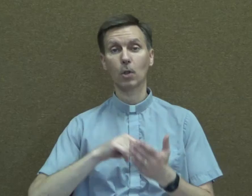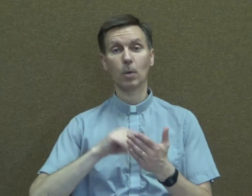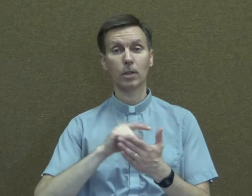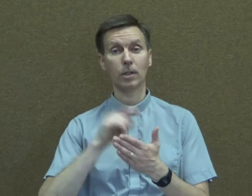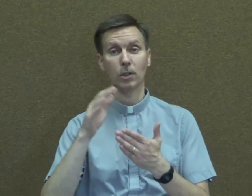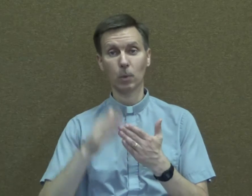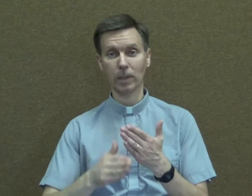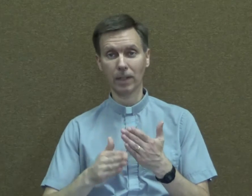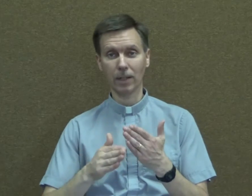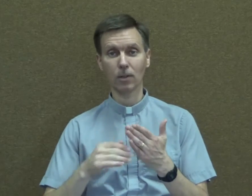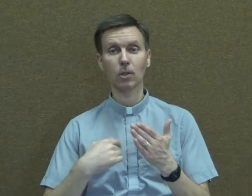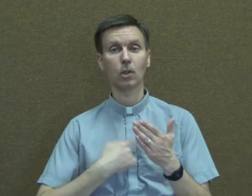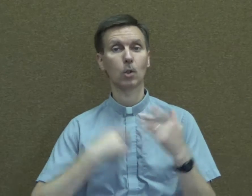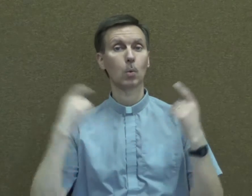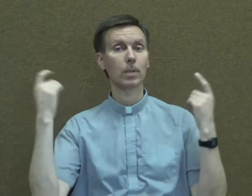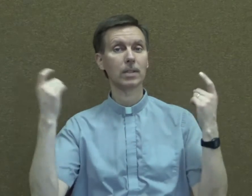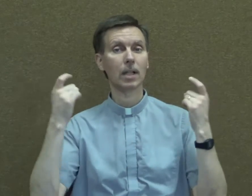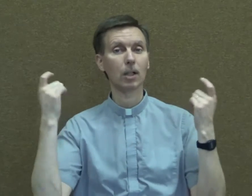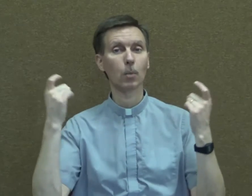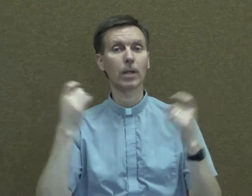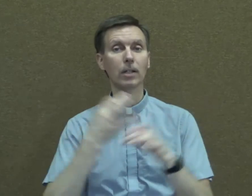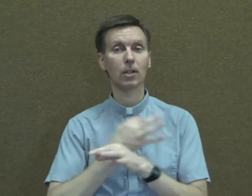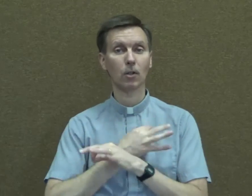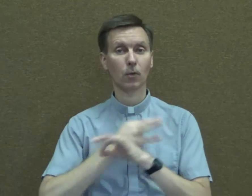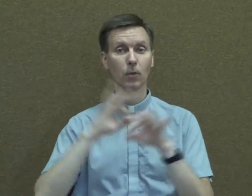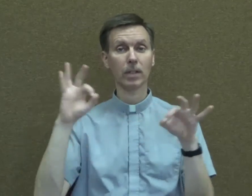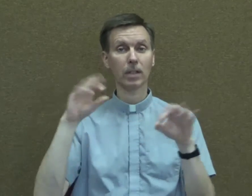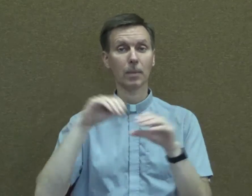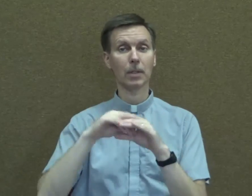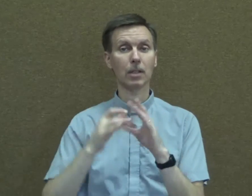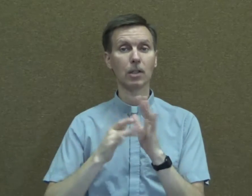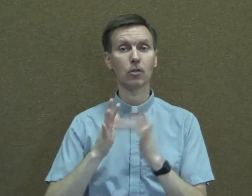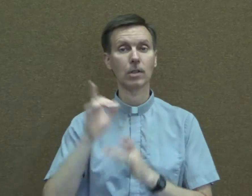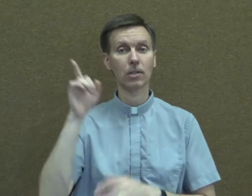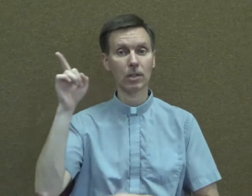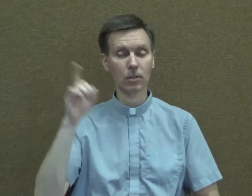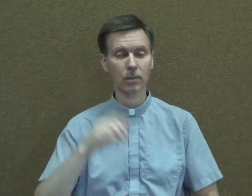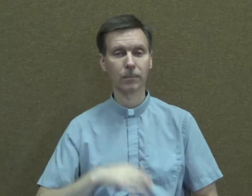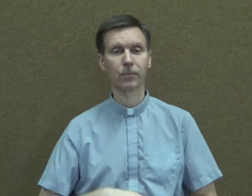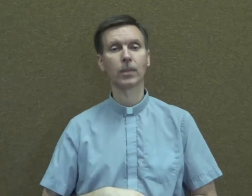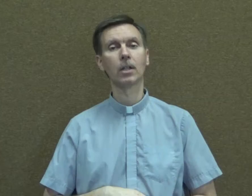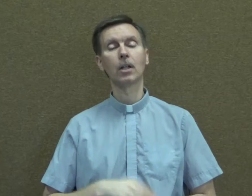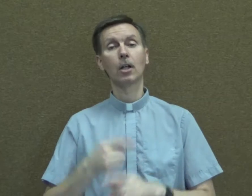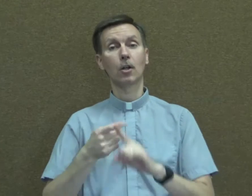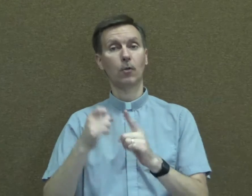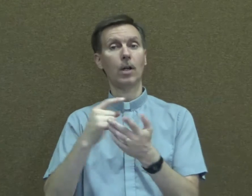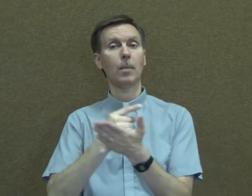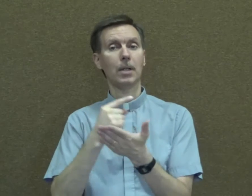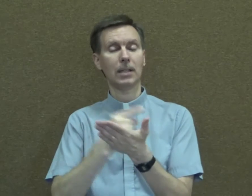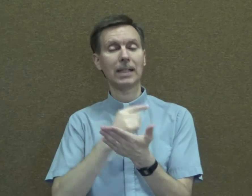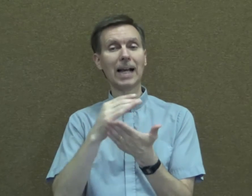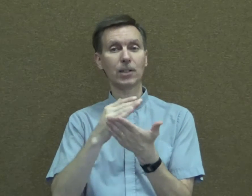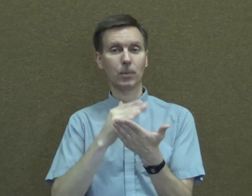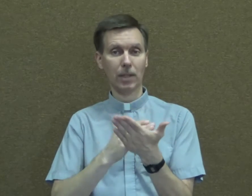Also this weekend, we celebrate freedom in Jesus. From the gospel